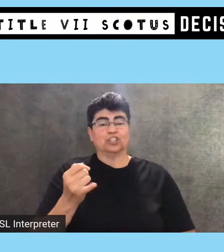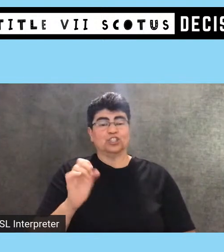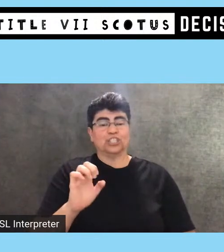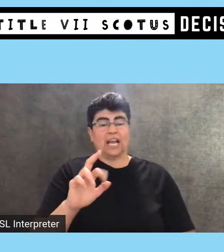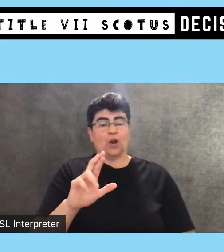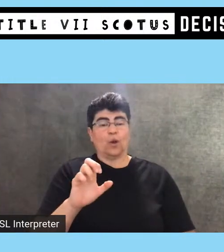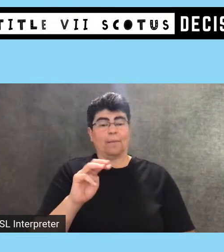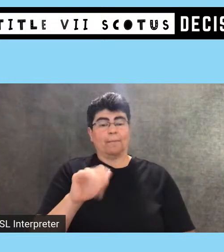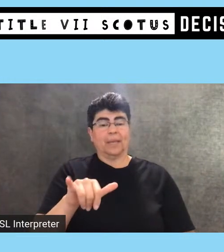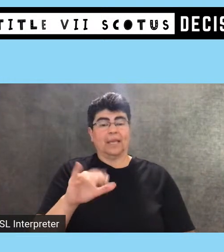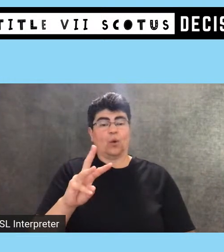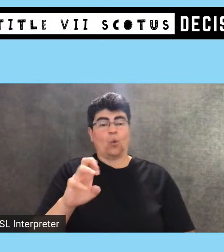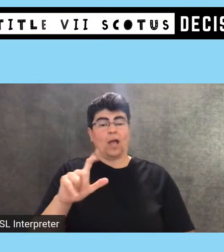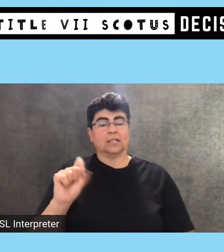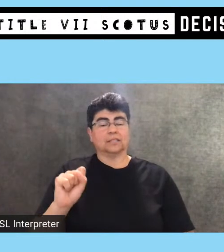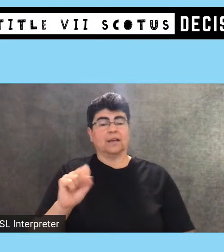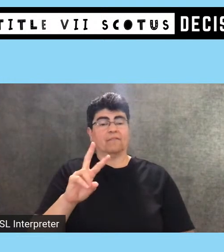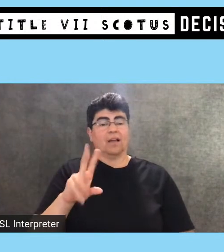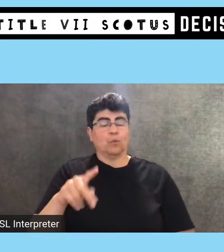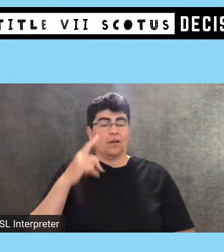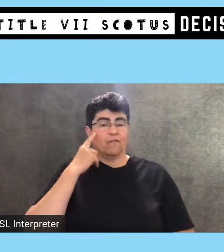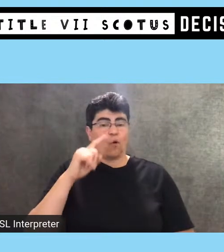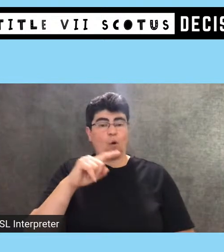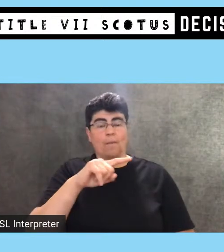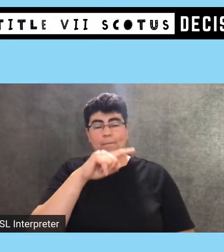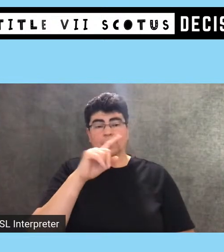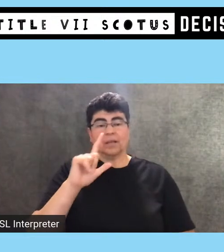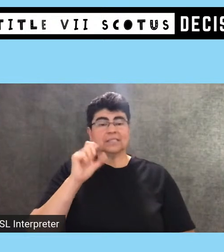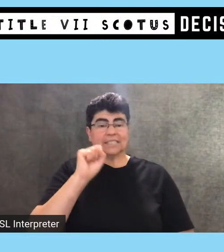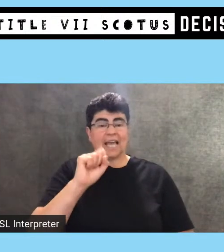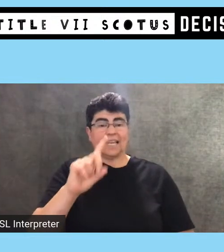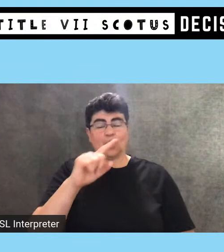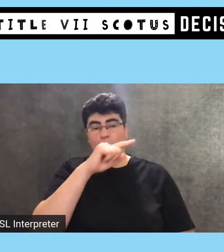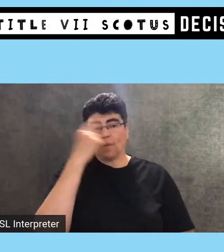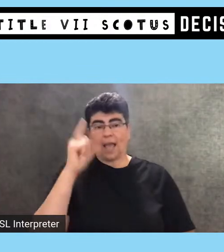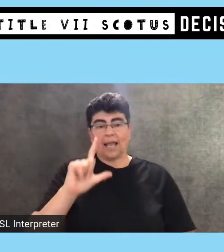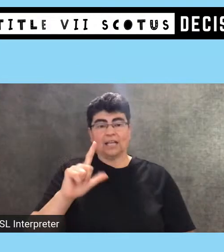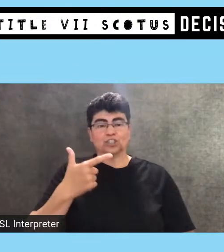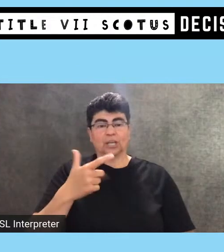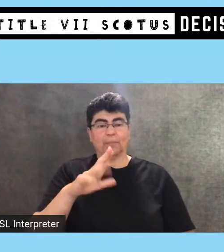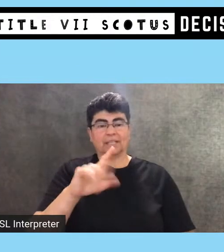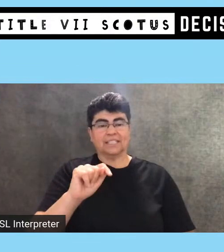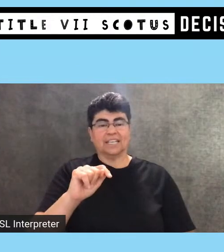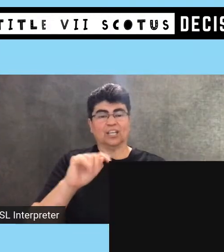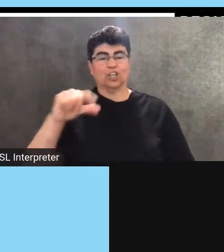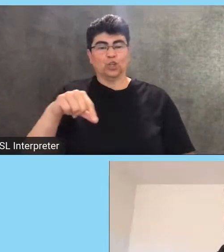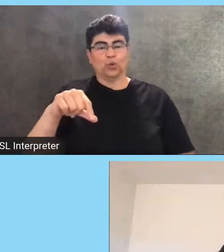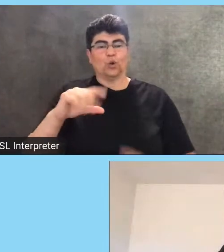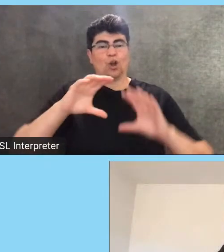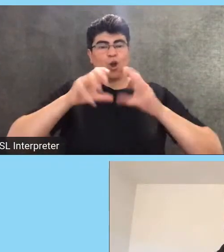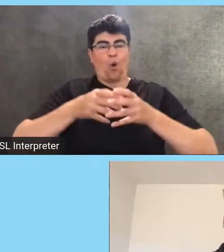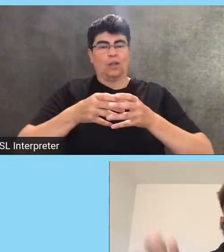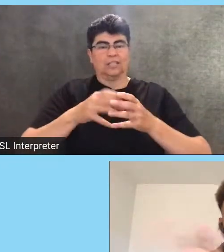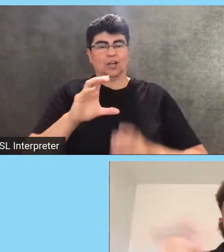Vice President of the San Diego Black LGBTQ Coalition. Say hello to Jeremy.